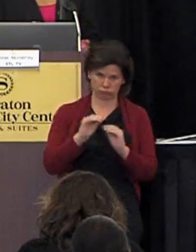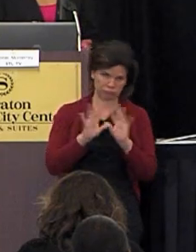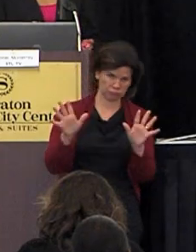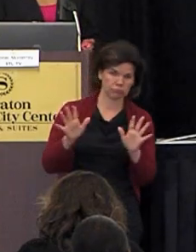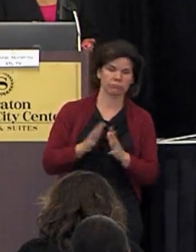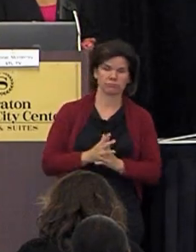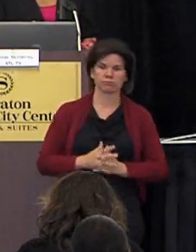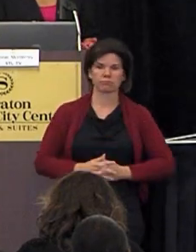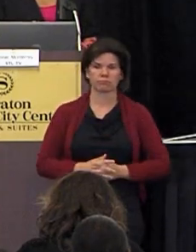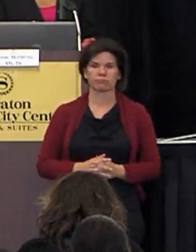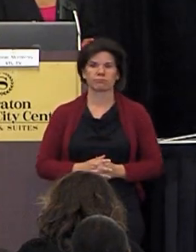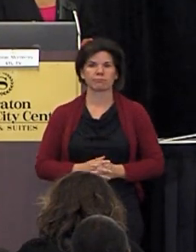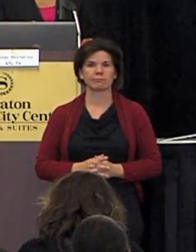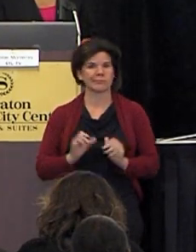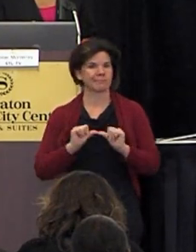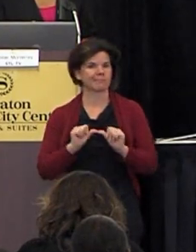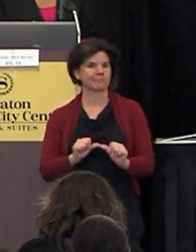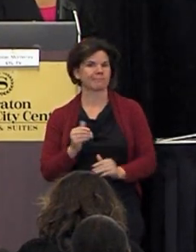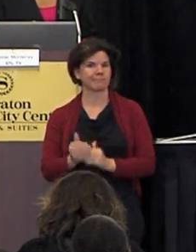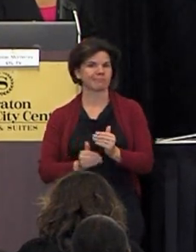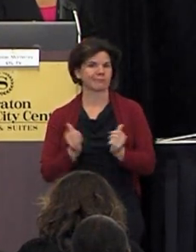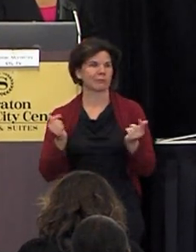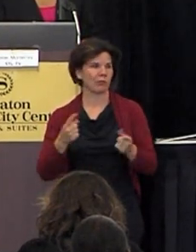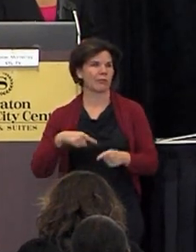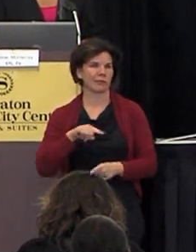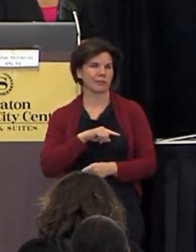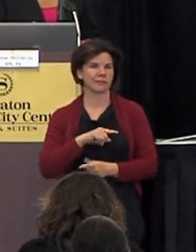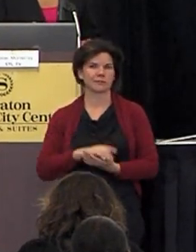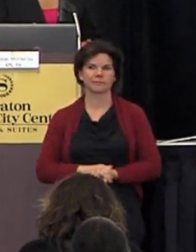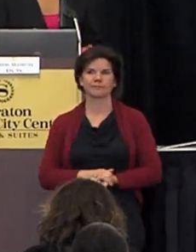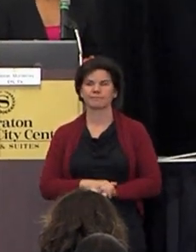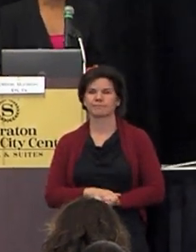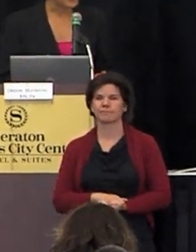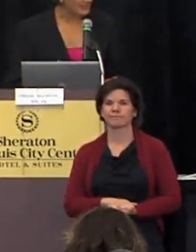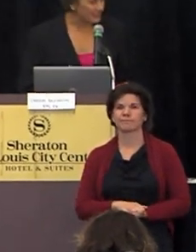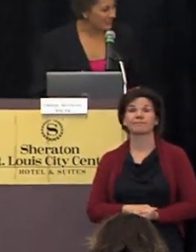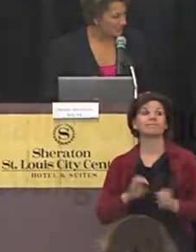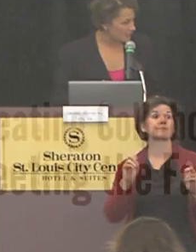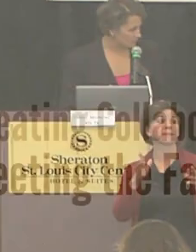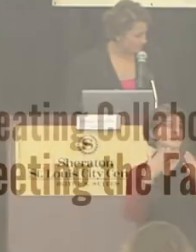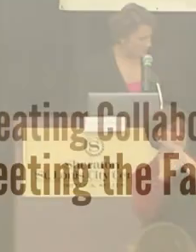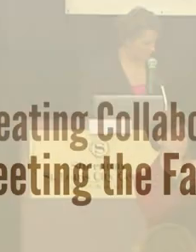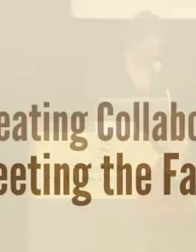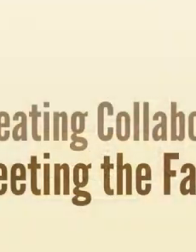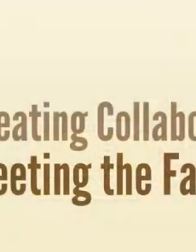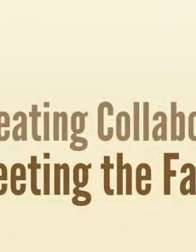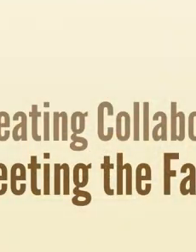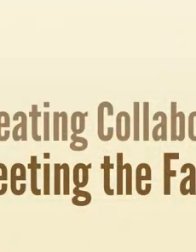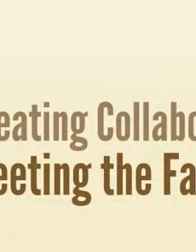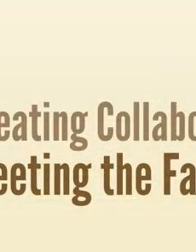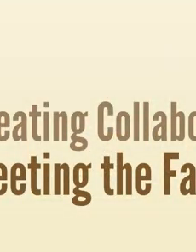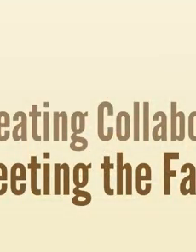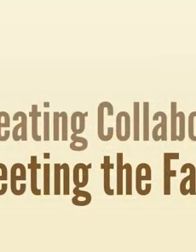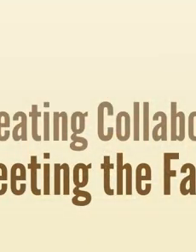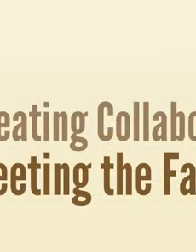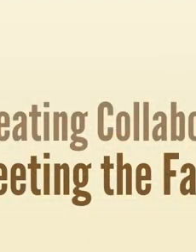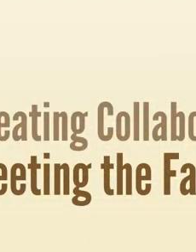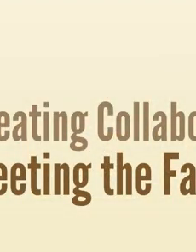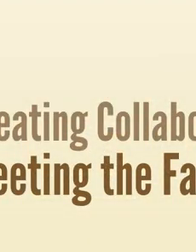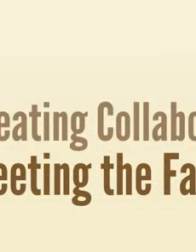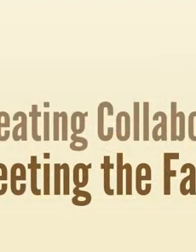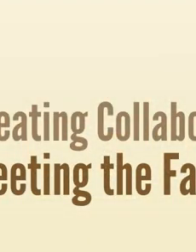it just it's it's an ongoing process for all of us i'd say all right thank you you